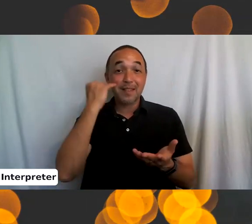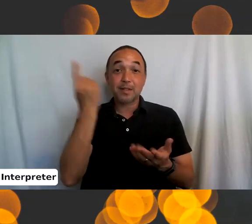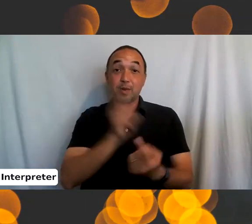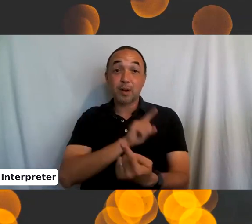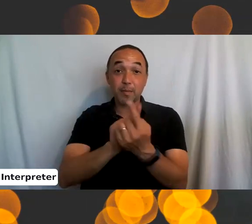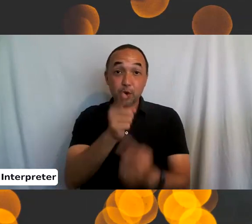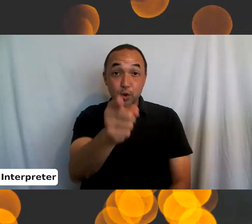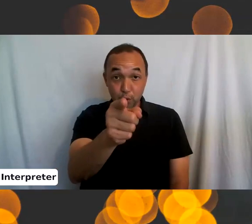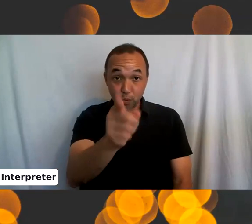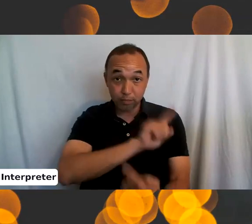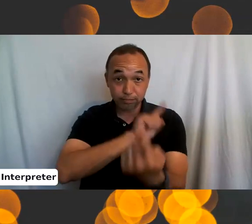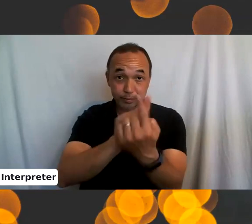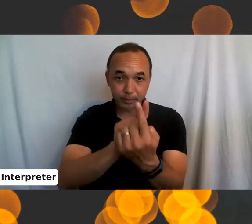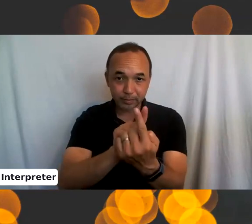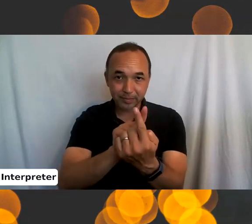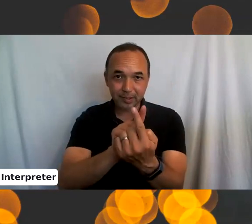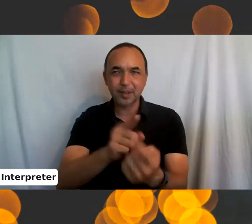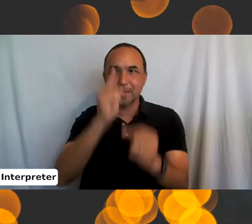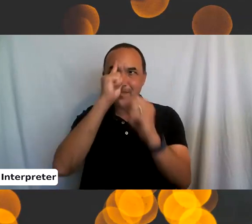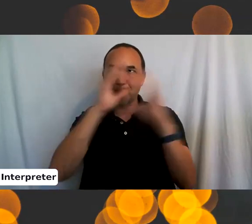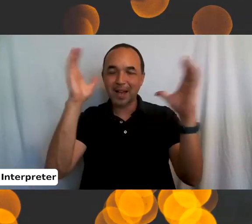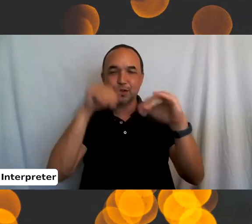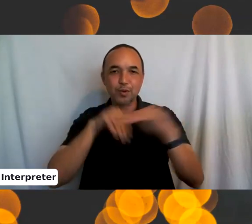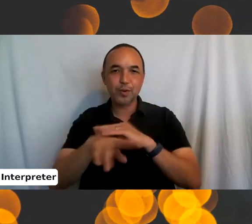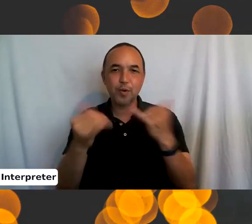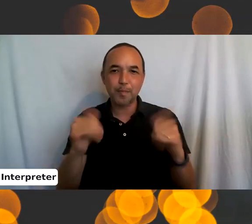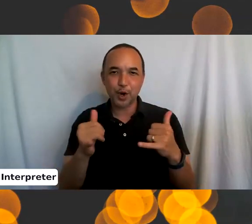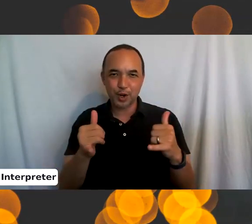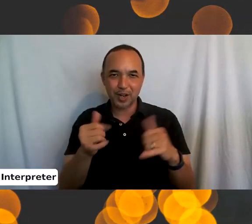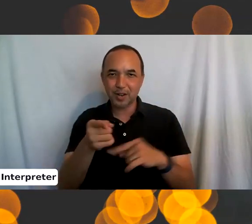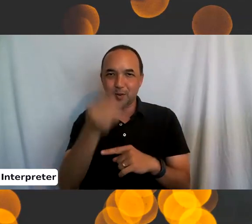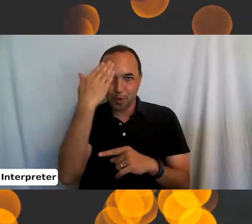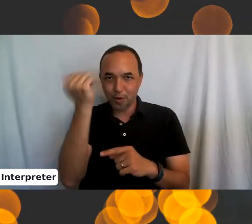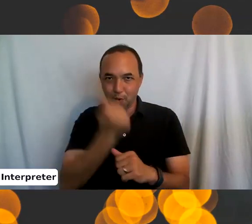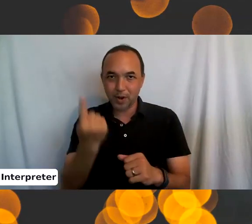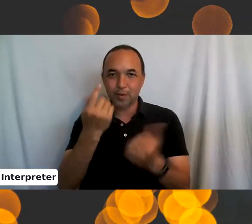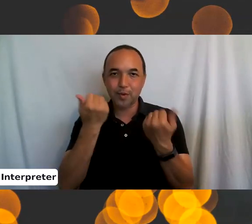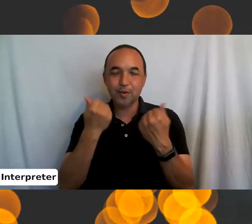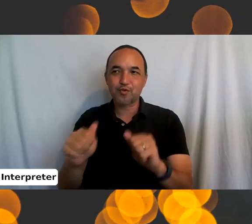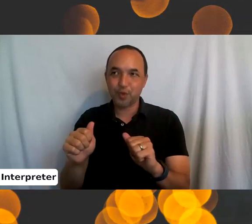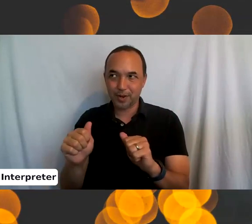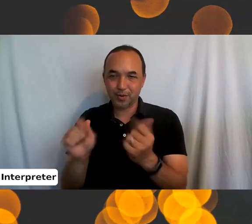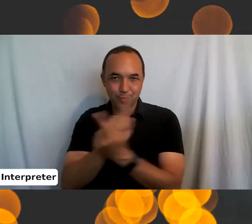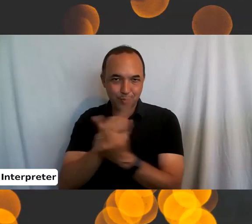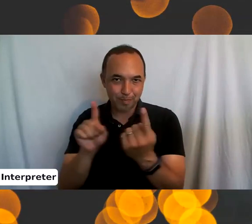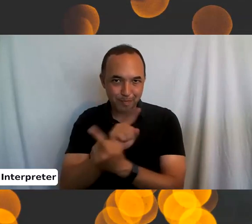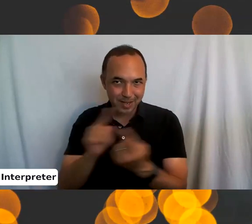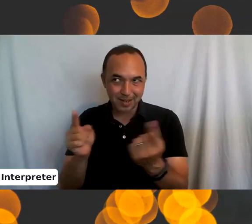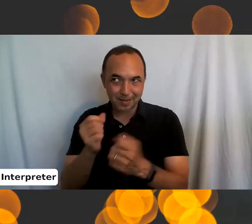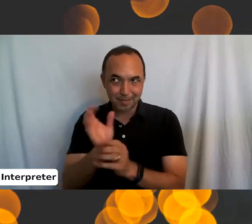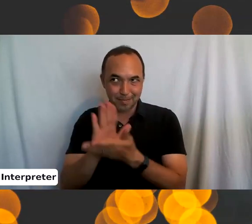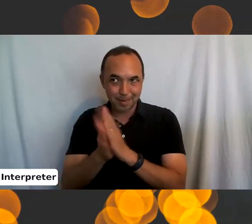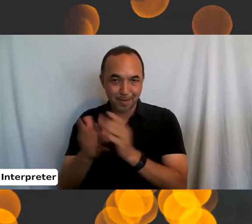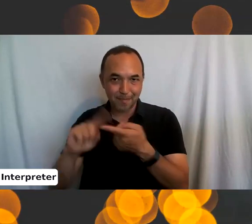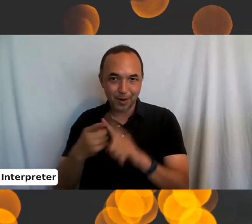I always say, think of walking into a party where you don't know anybody and you're trying to make friends. How are you going to talk to them? Are you going